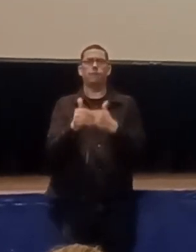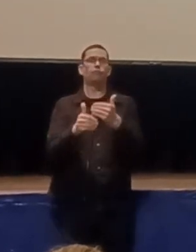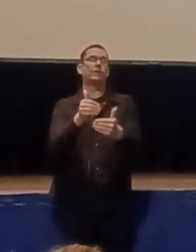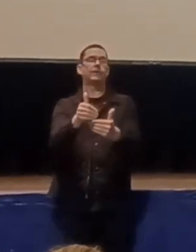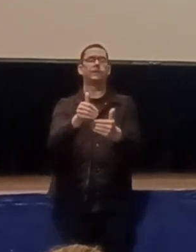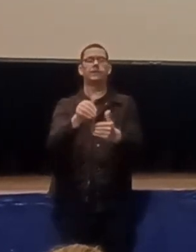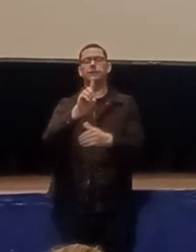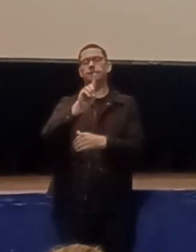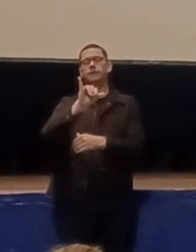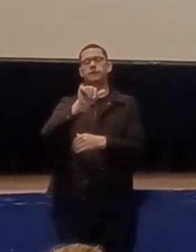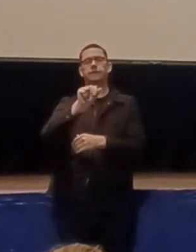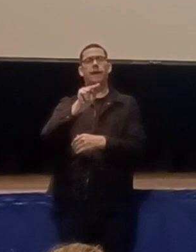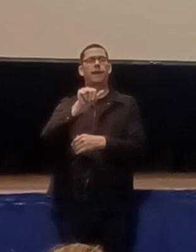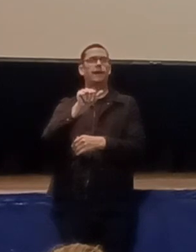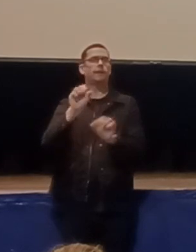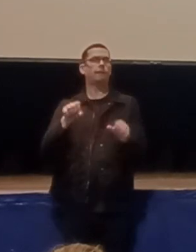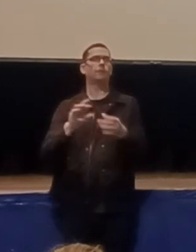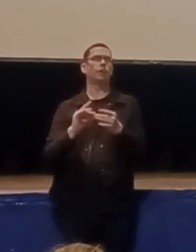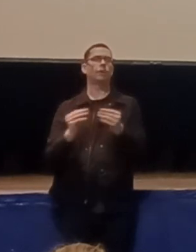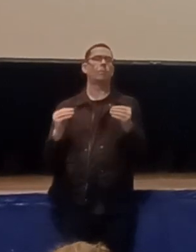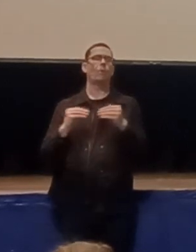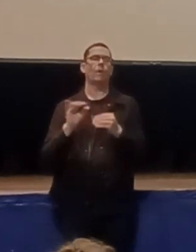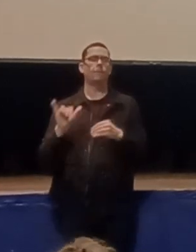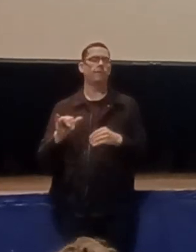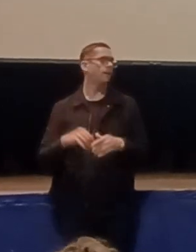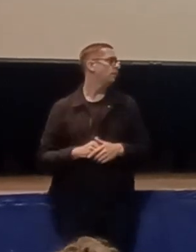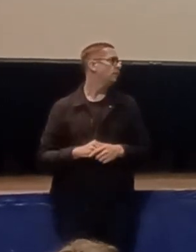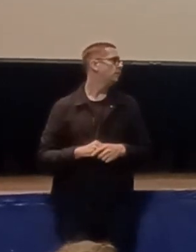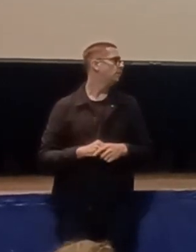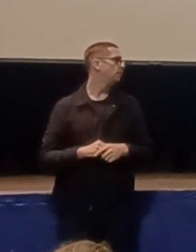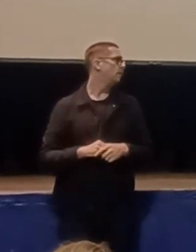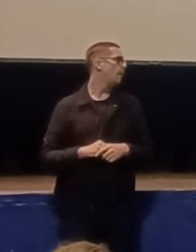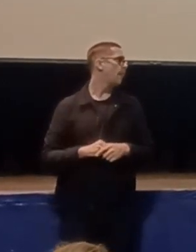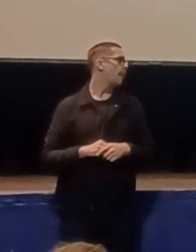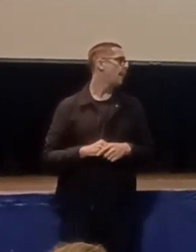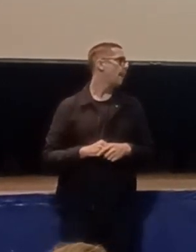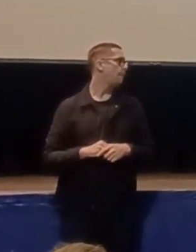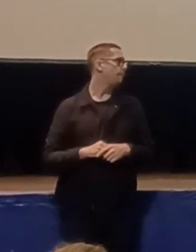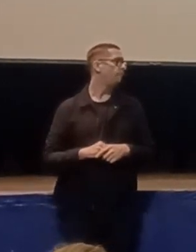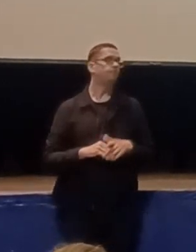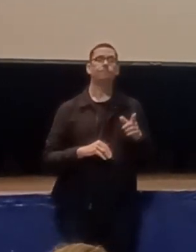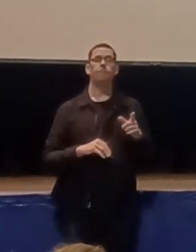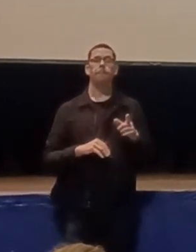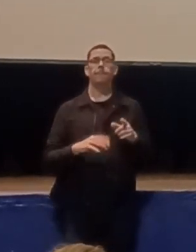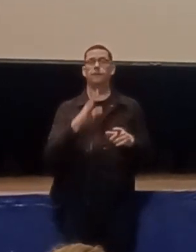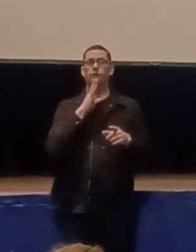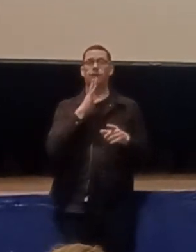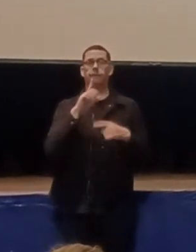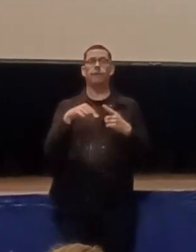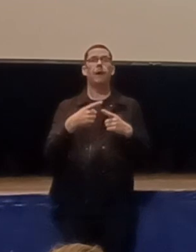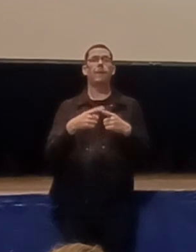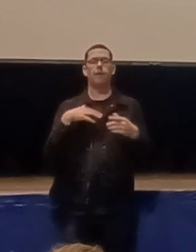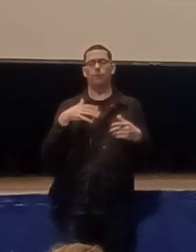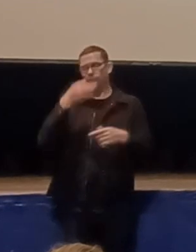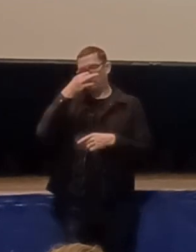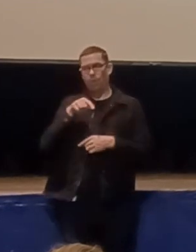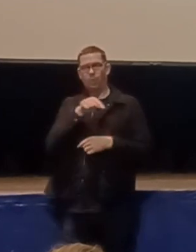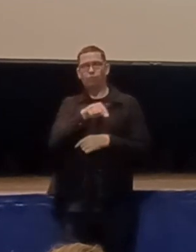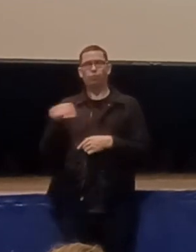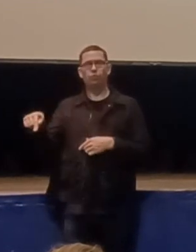can probably speak a little more to that. Just quickly on the point about the proximity to the emerald necklace before I hand it over